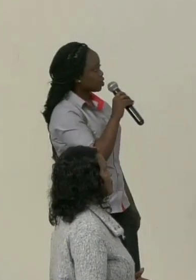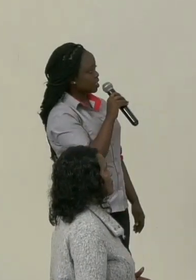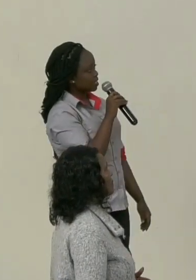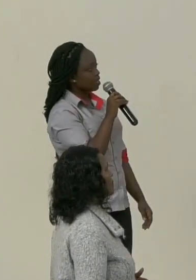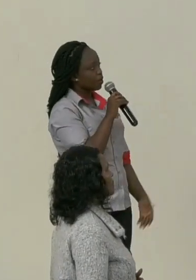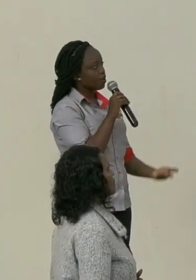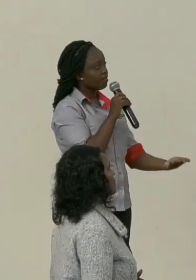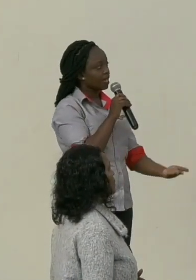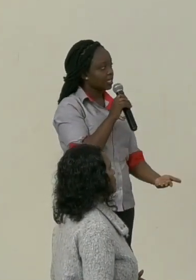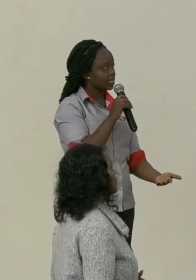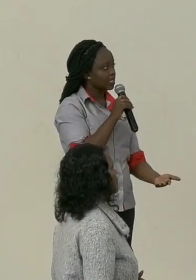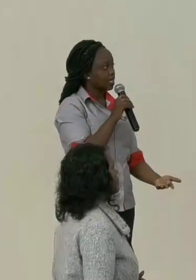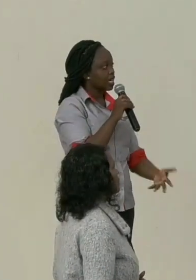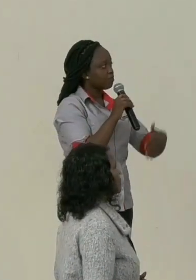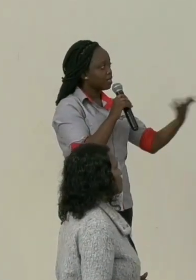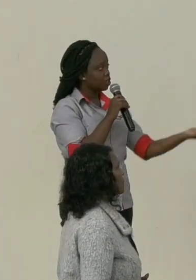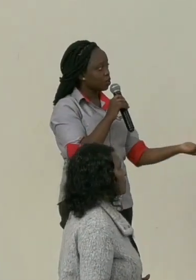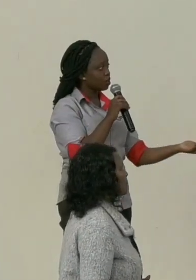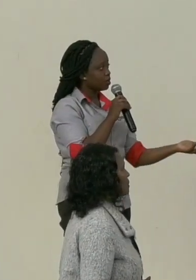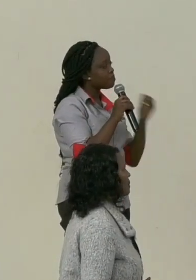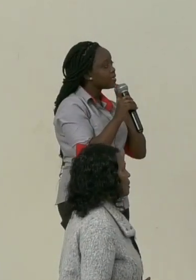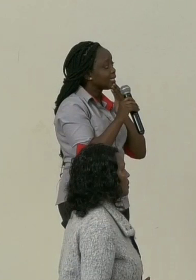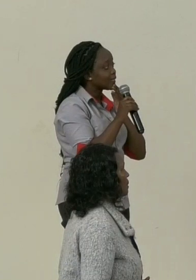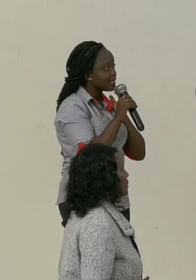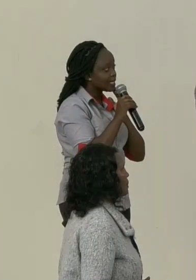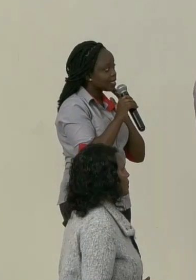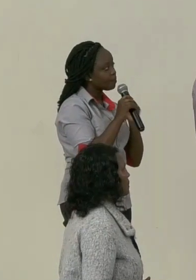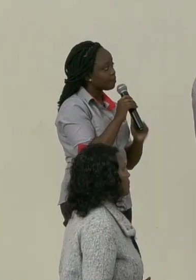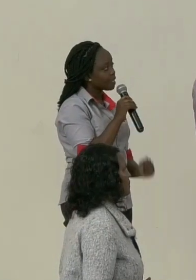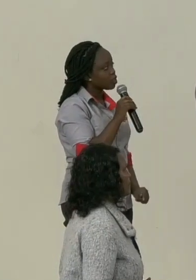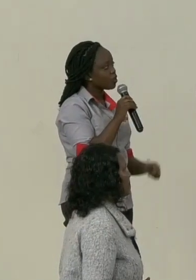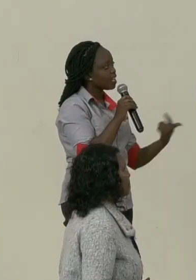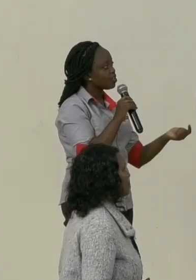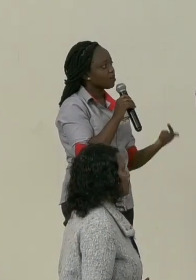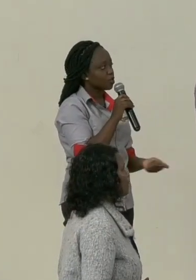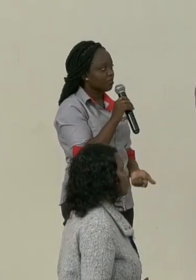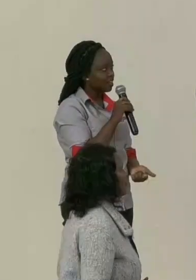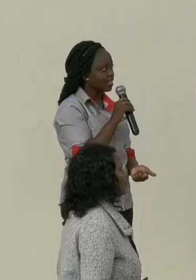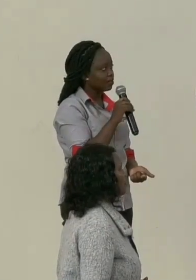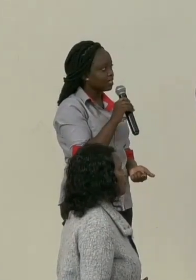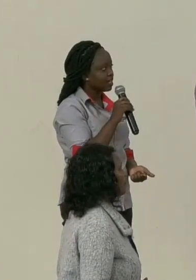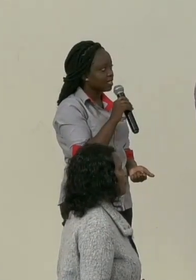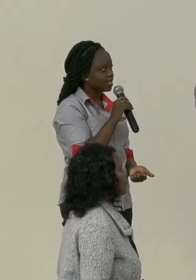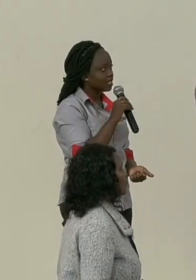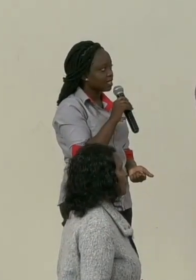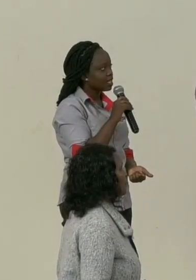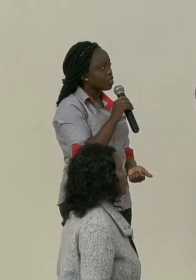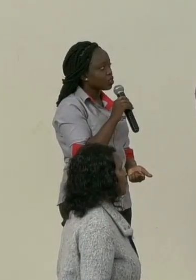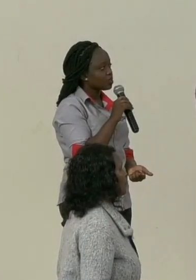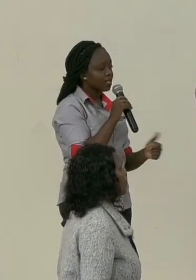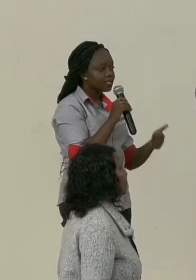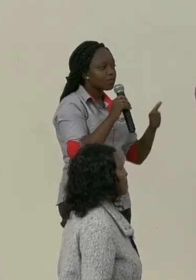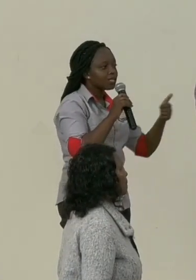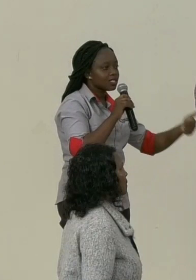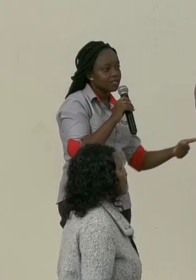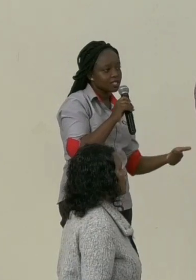his question is, when you have a land and you've built your own building on it, so yearly you're supposed to be filing on it, right? So